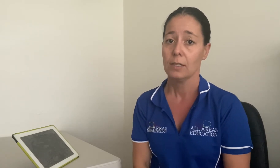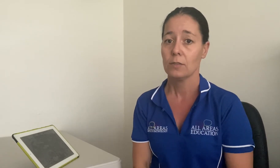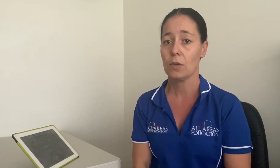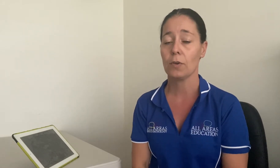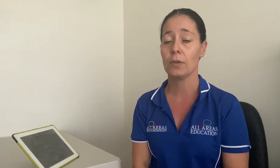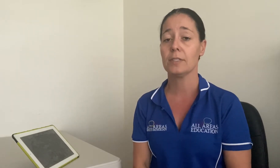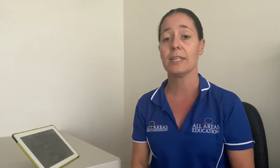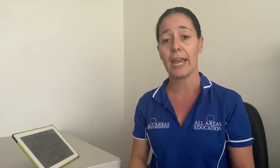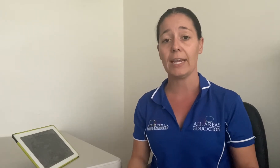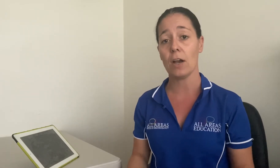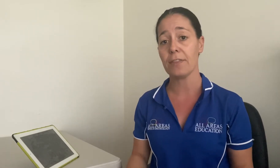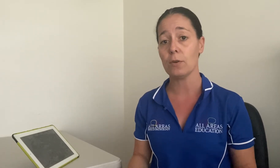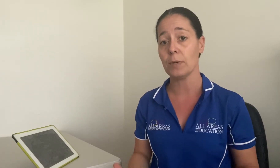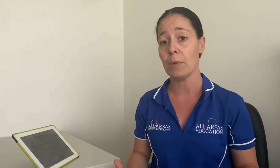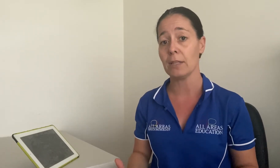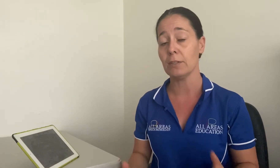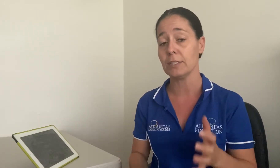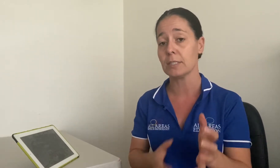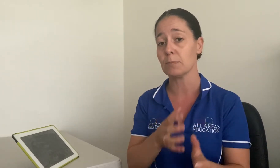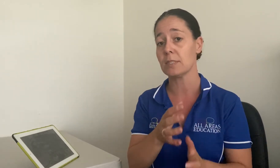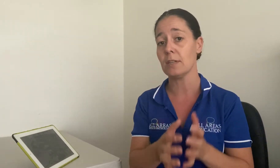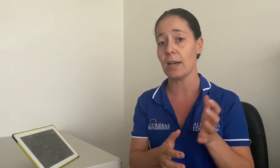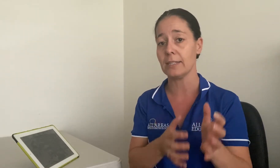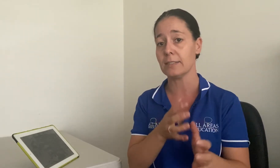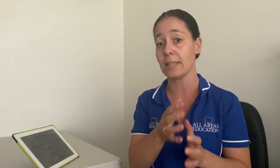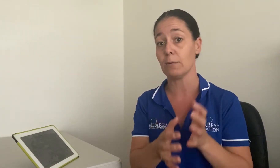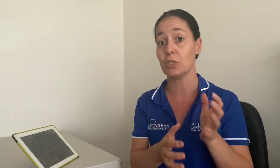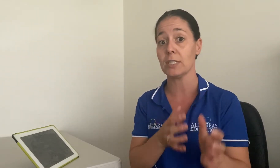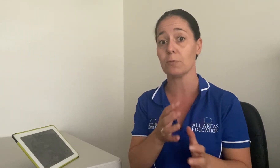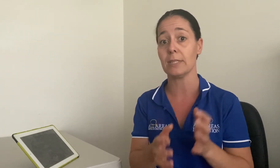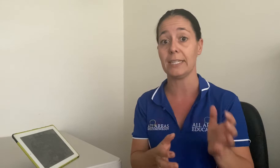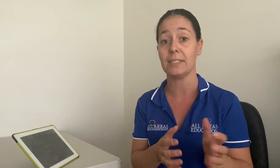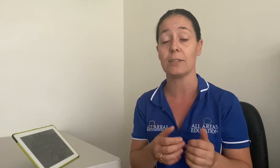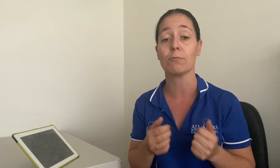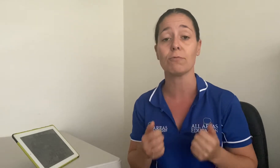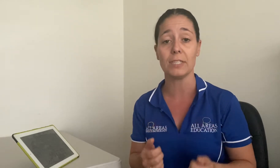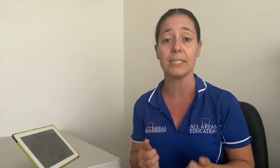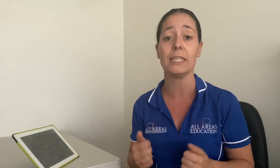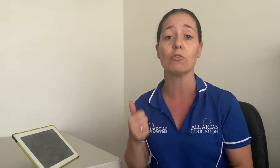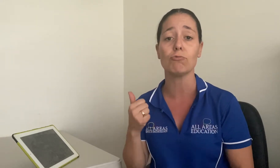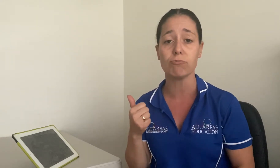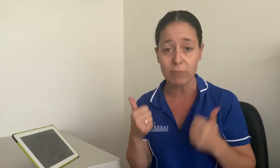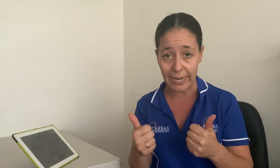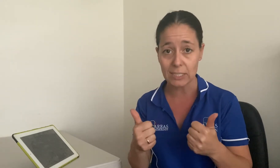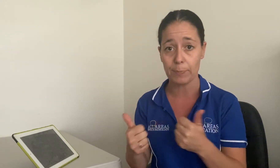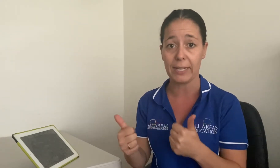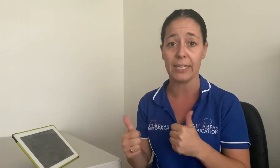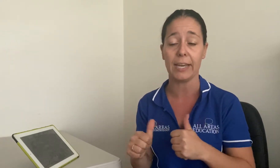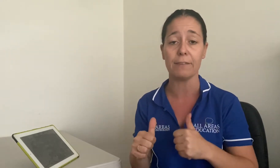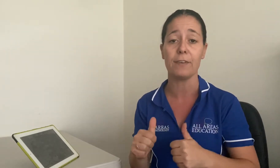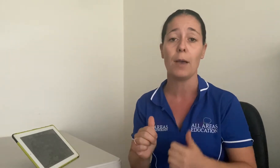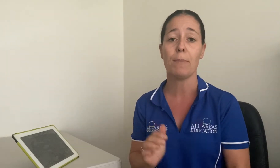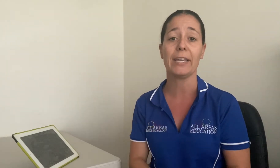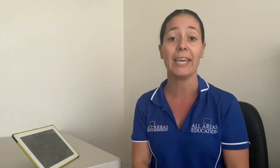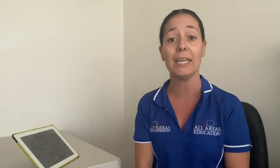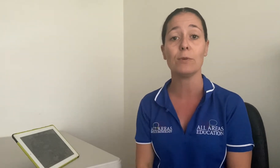So today I thought we might learn some signs that were just released in a really great PDF by Keyword